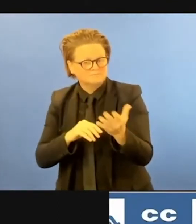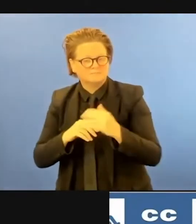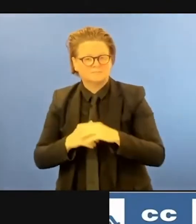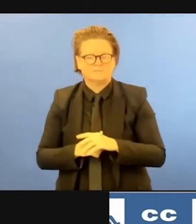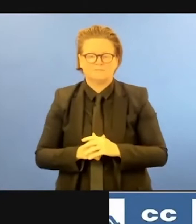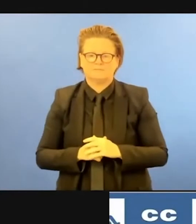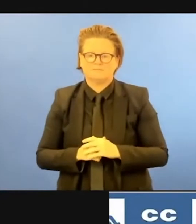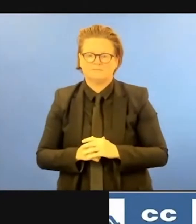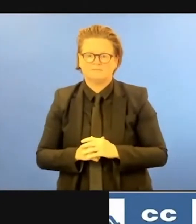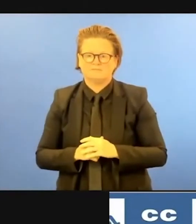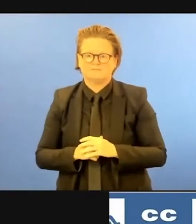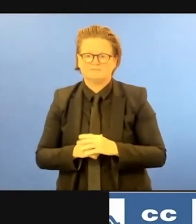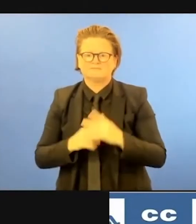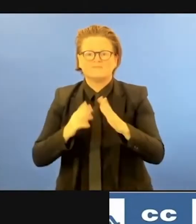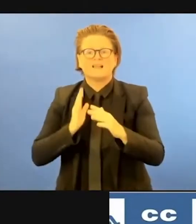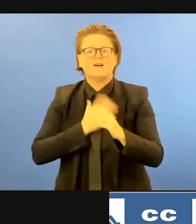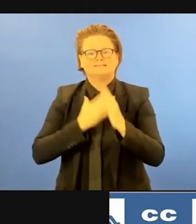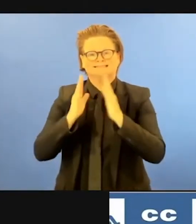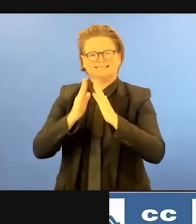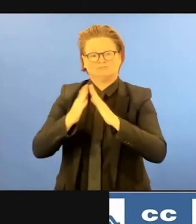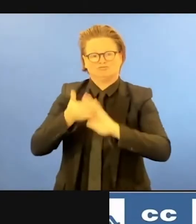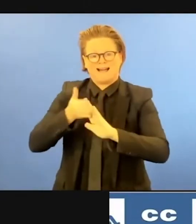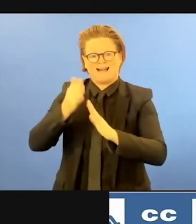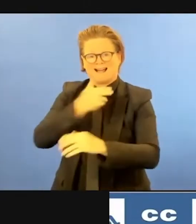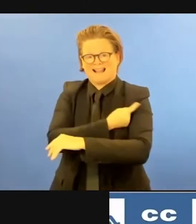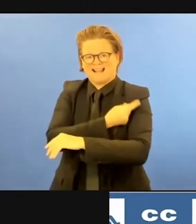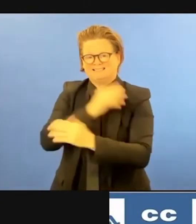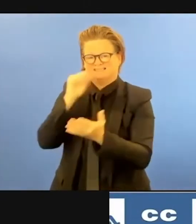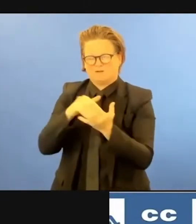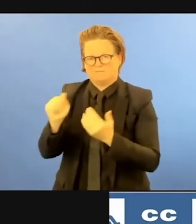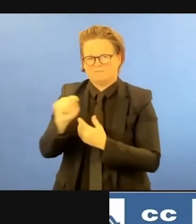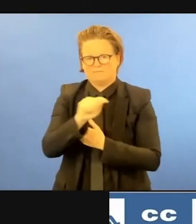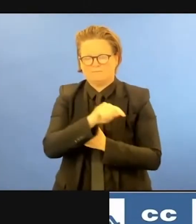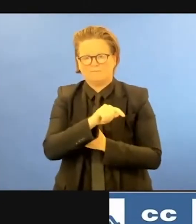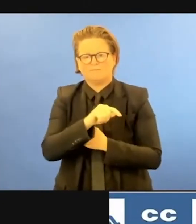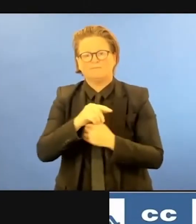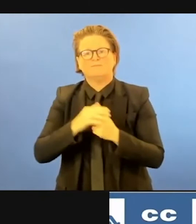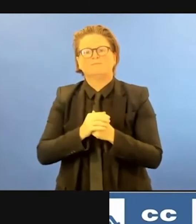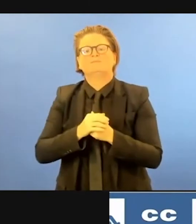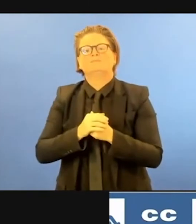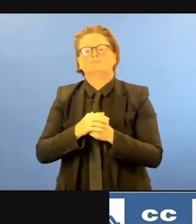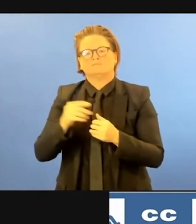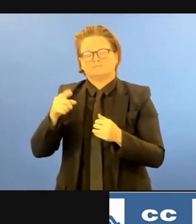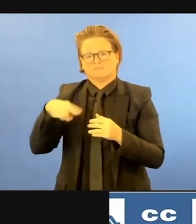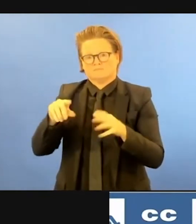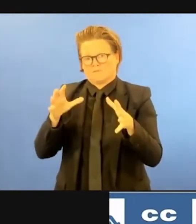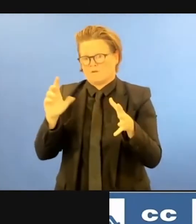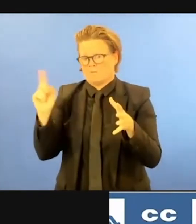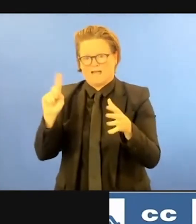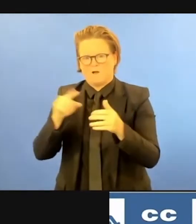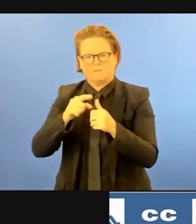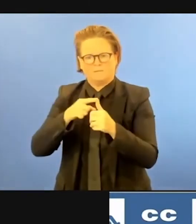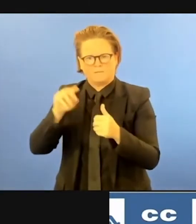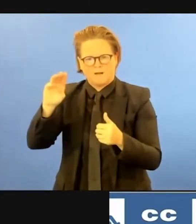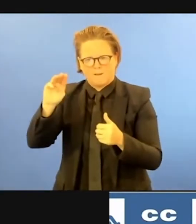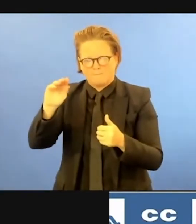vaccination sites especially, which just to clarify for the group, our city-run sites are the Moscone Center, the SF